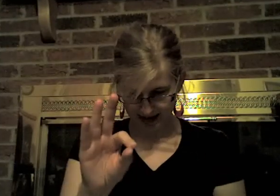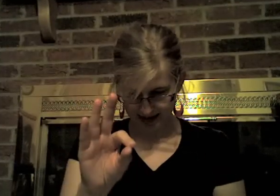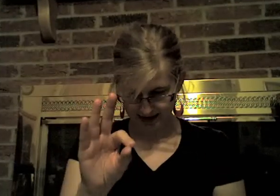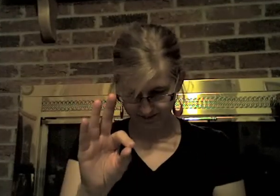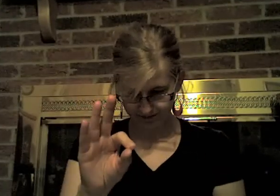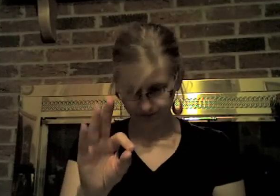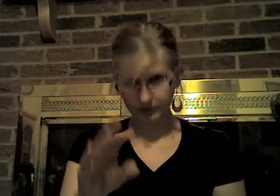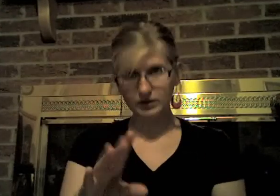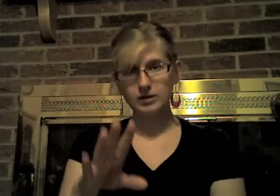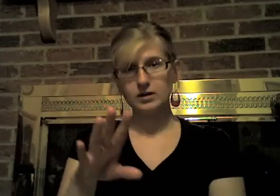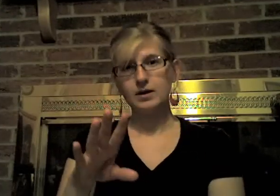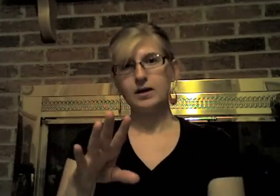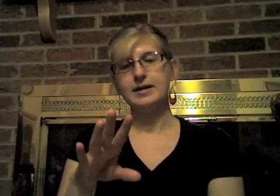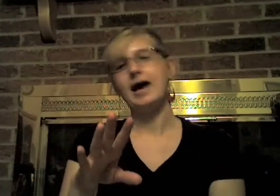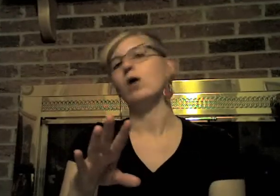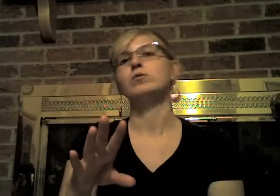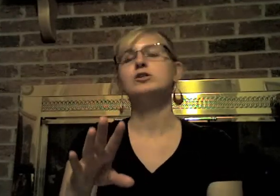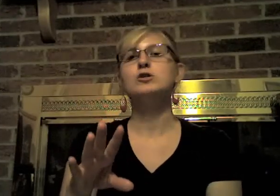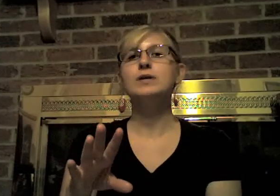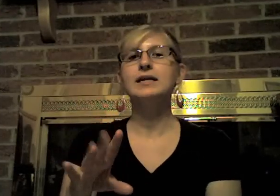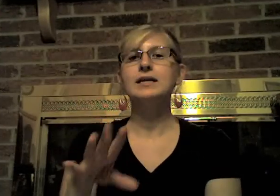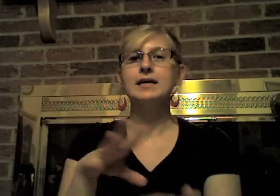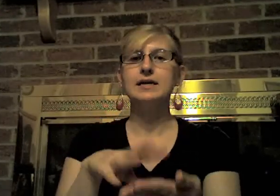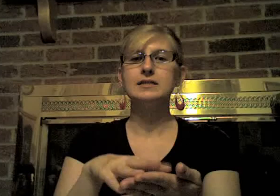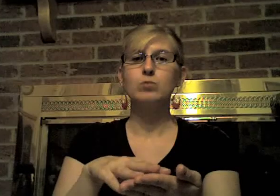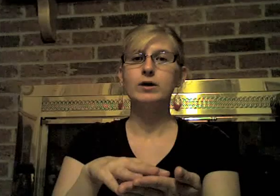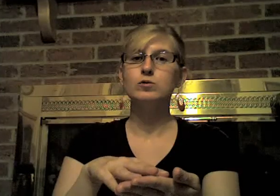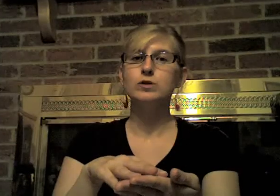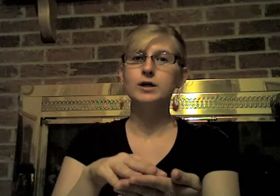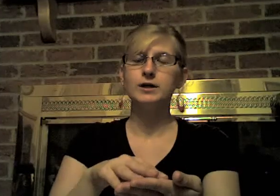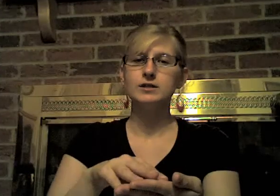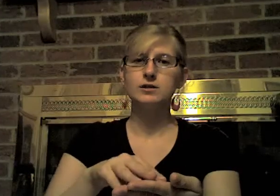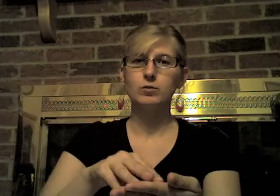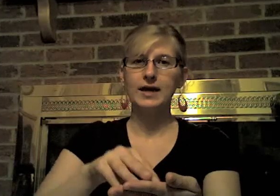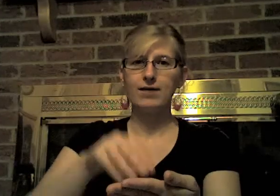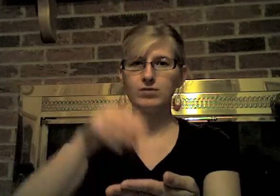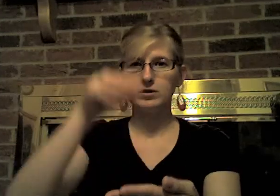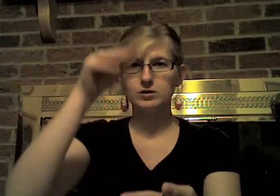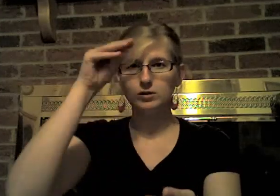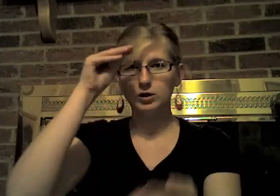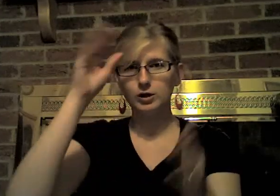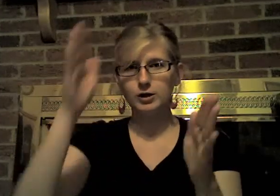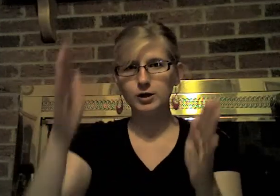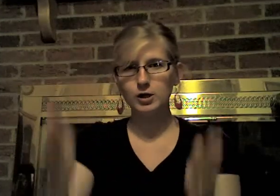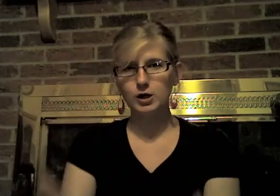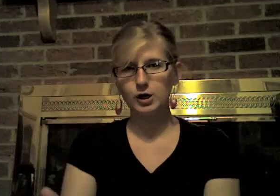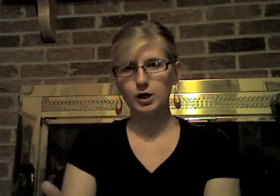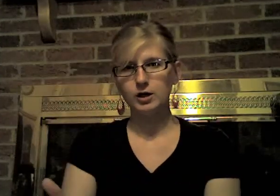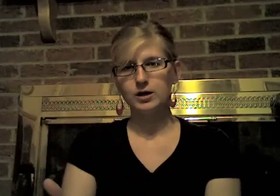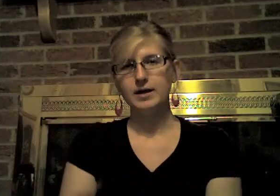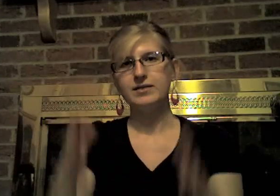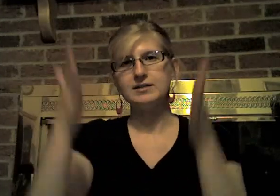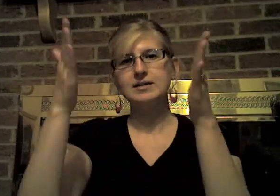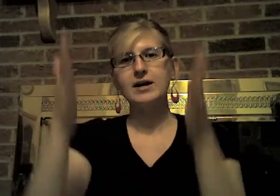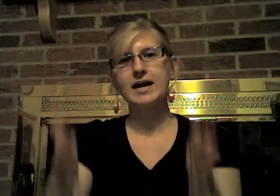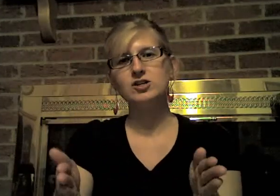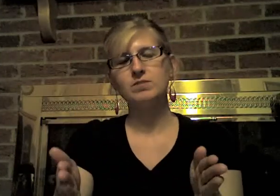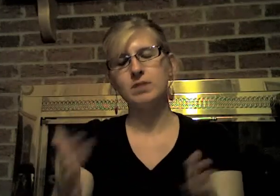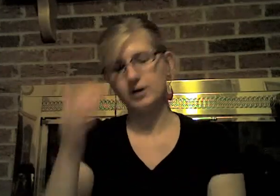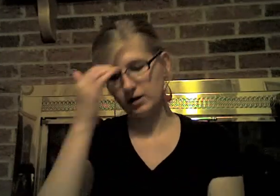69. Now, student is one who learns, so we have this learner. This is our agent marker.